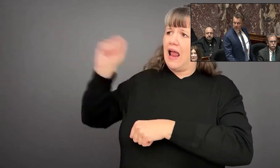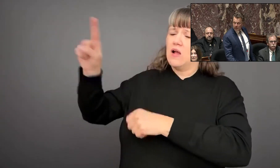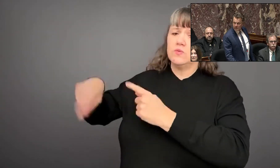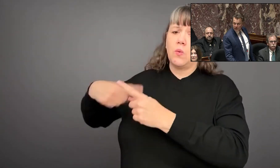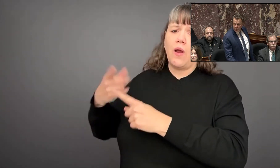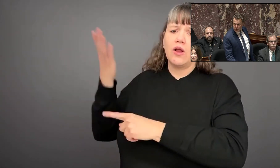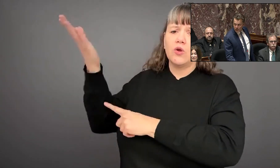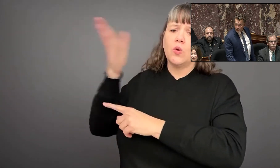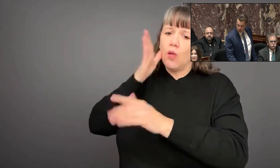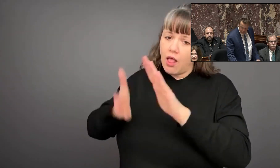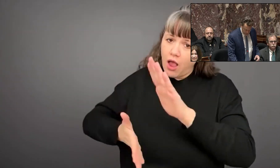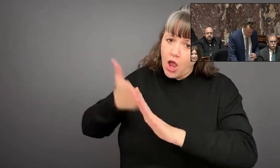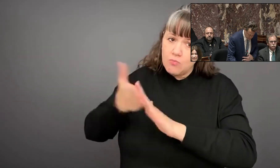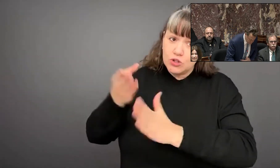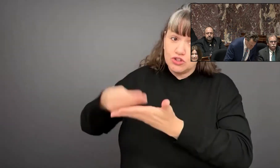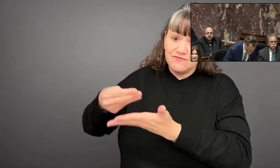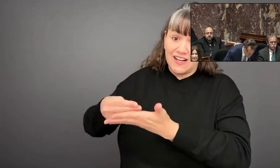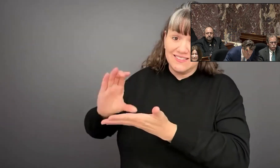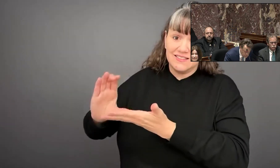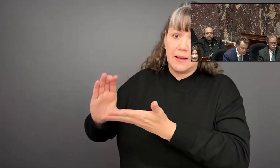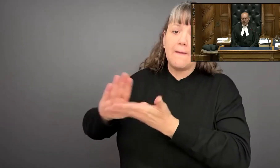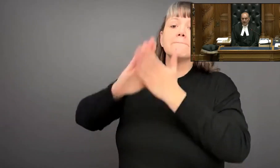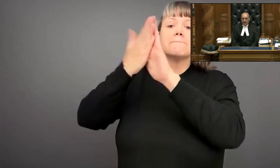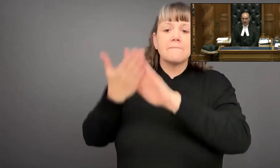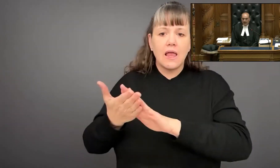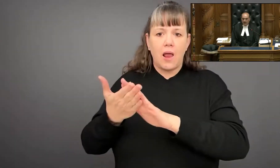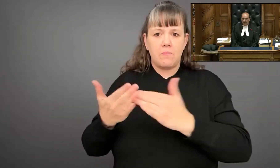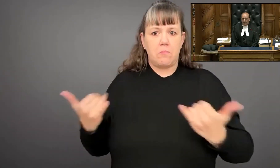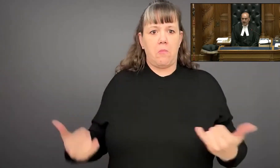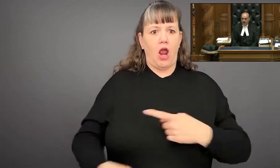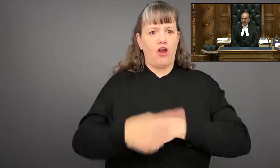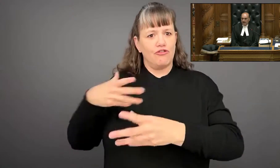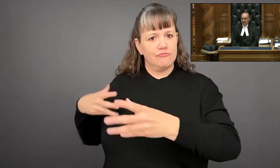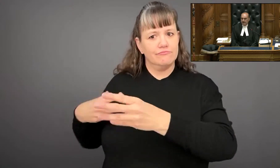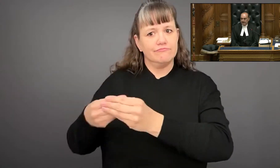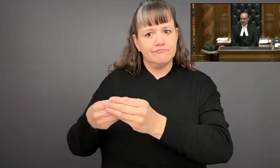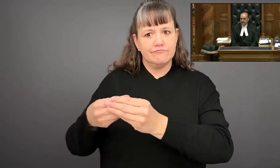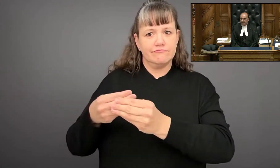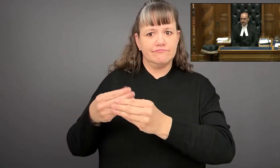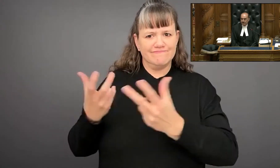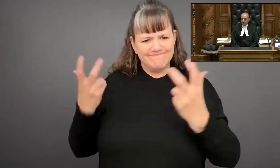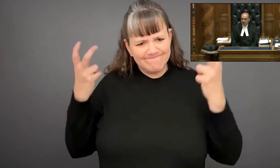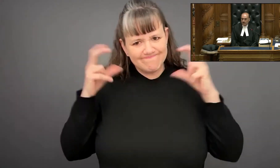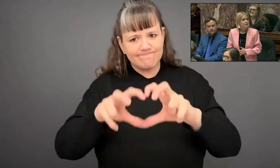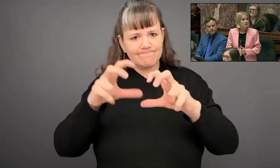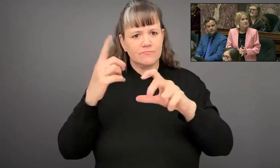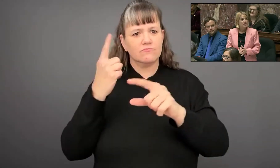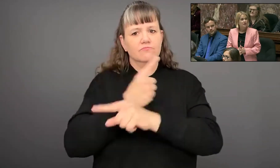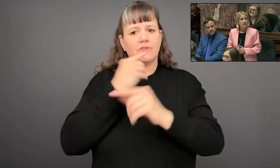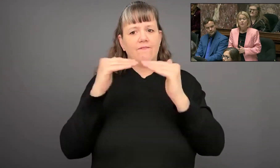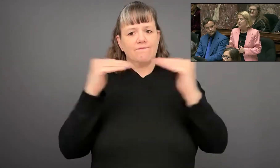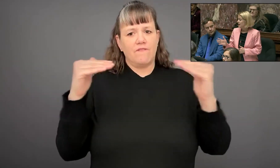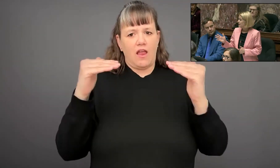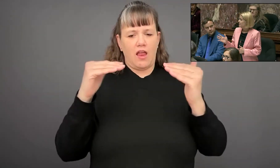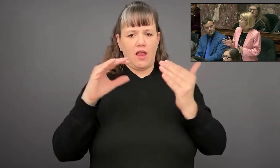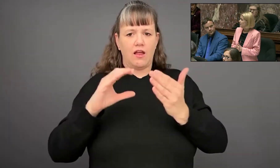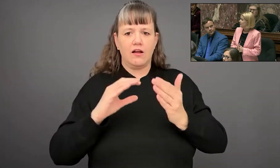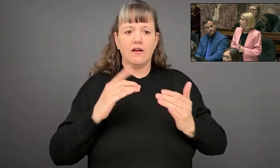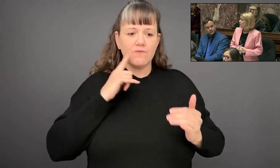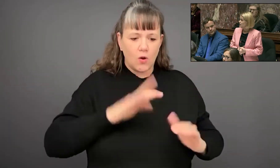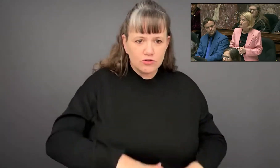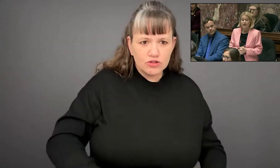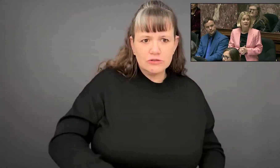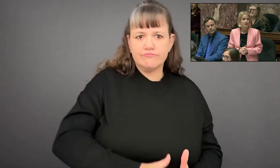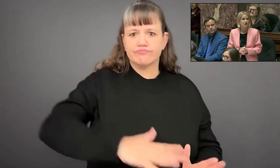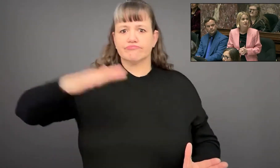public kindergarten to grade 12 schools? Minister of Education. Thank you very much, Speaker, and I want to thank the member for